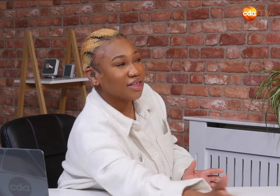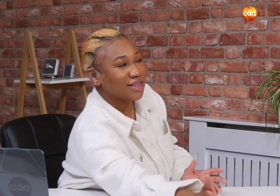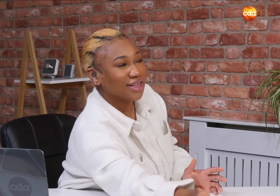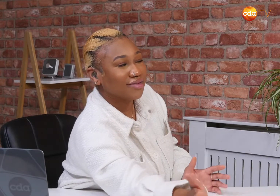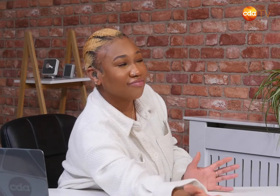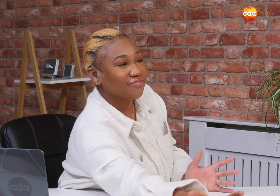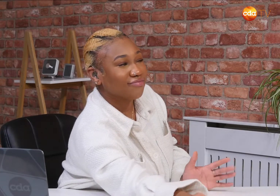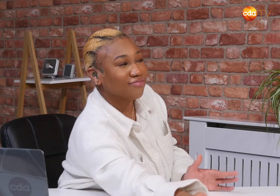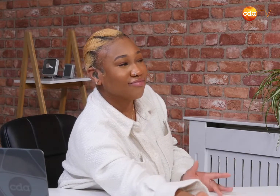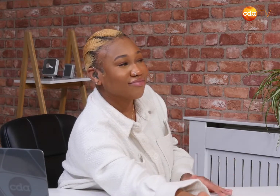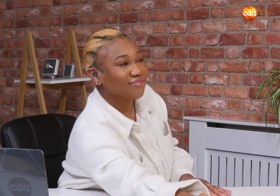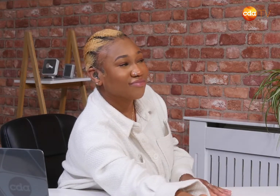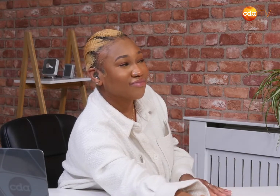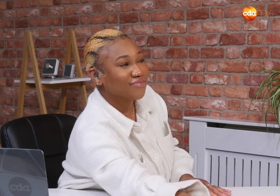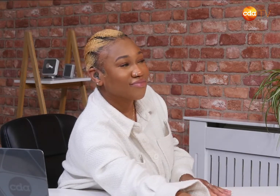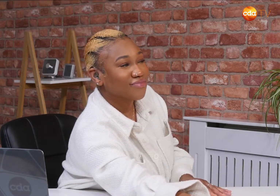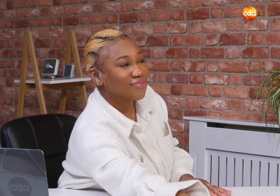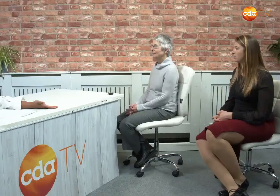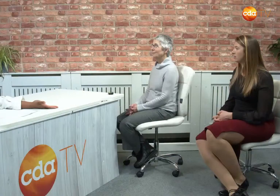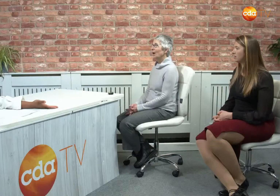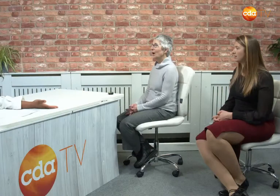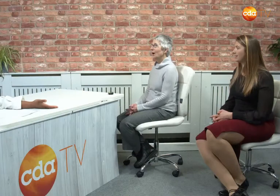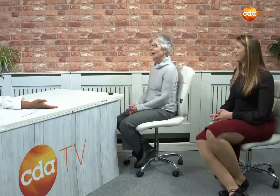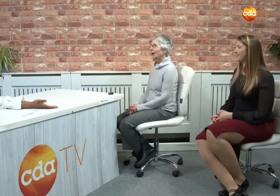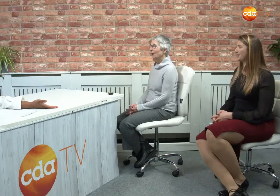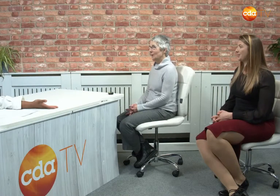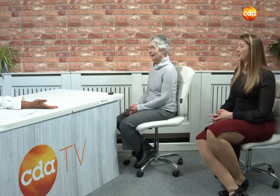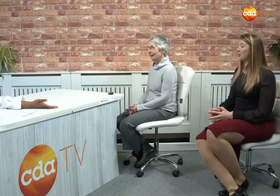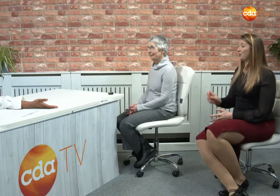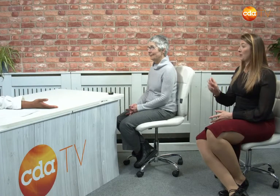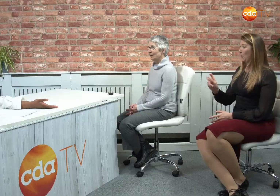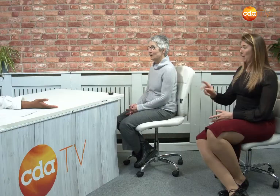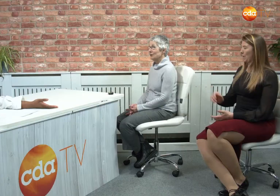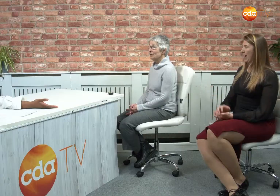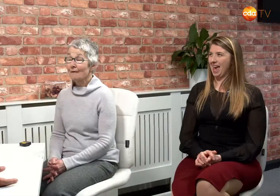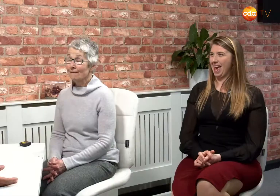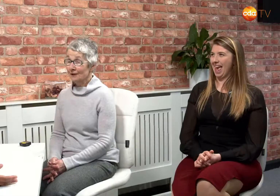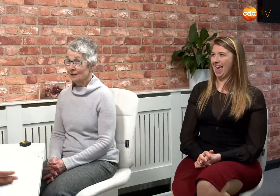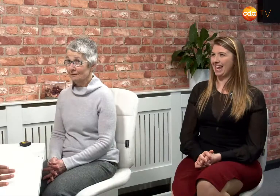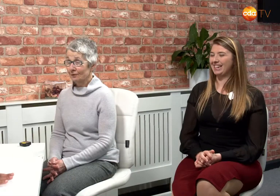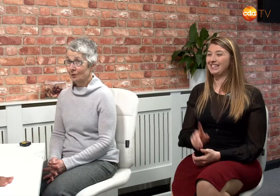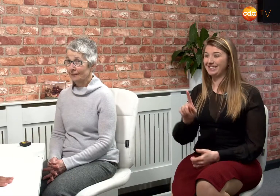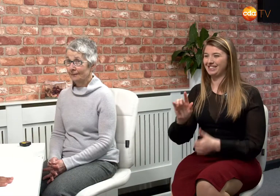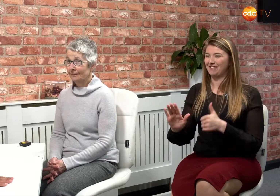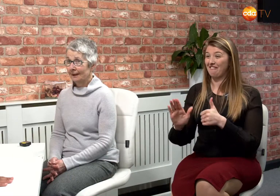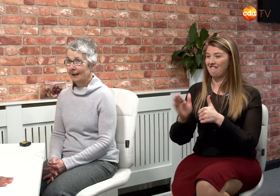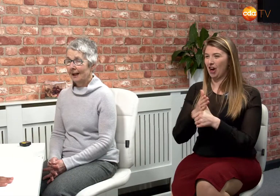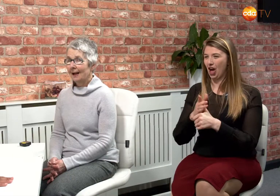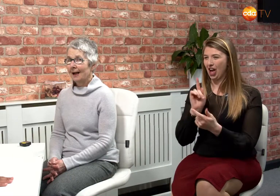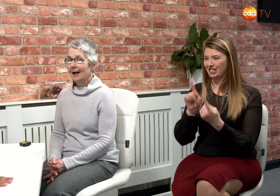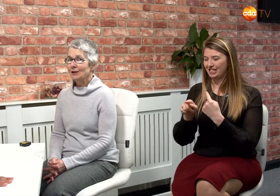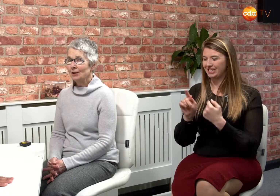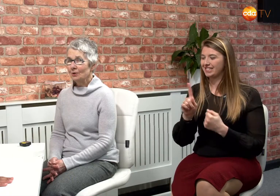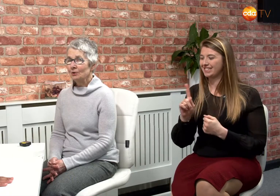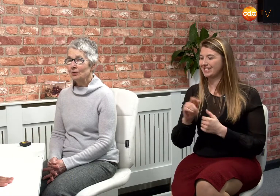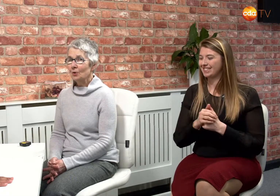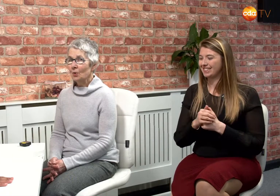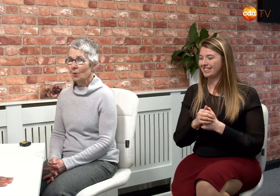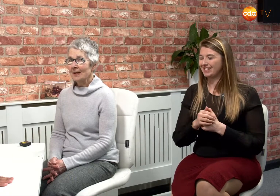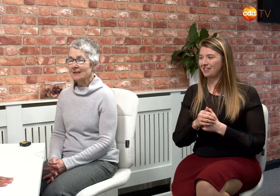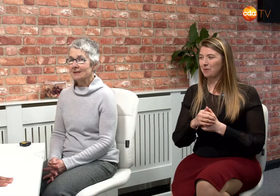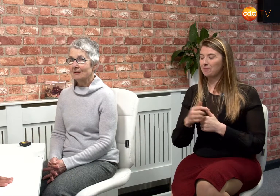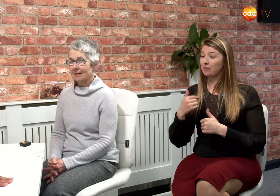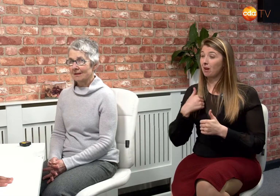men to understand what the woman's experiencing as well? Okay. So first of all, I